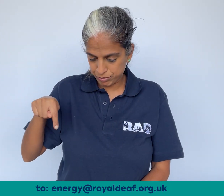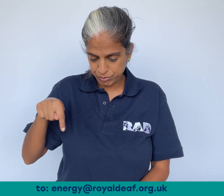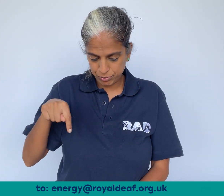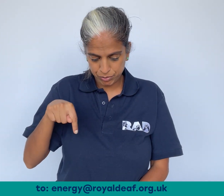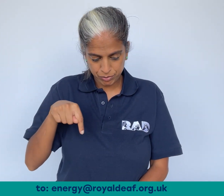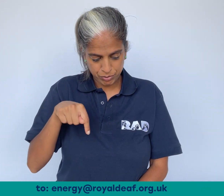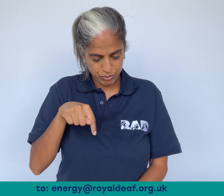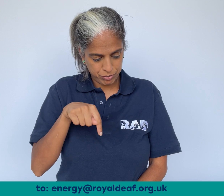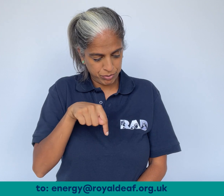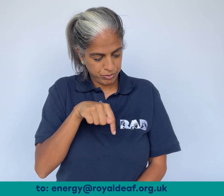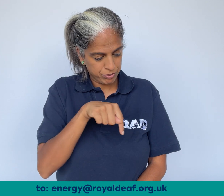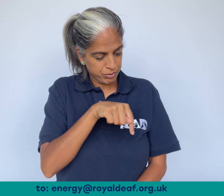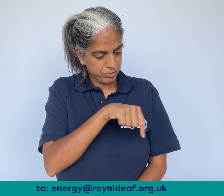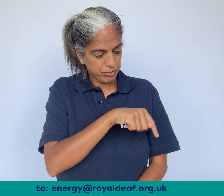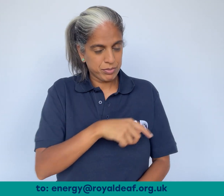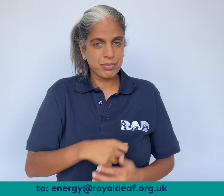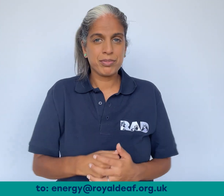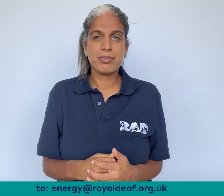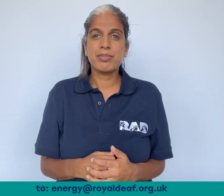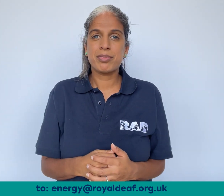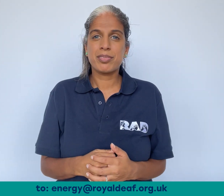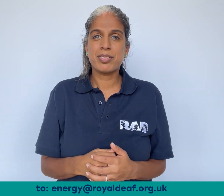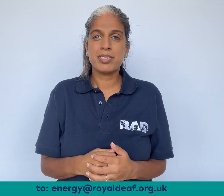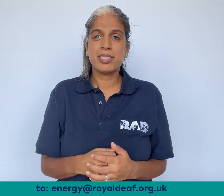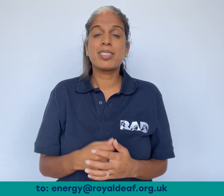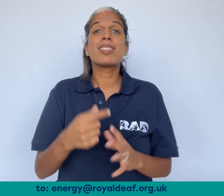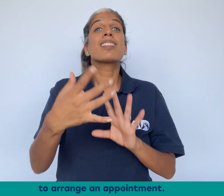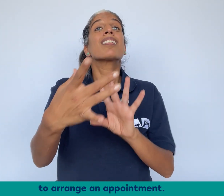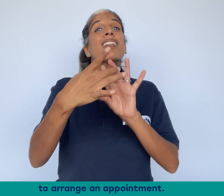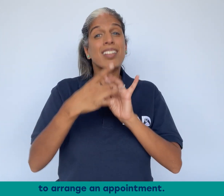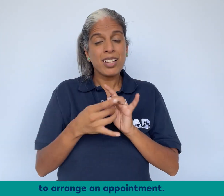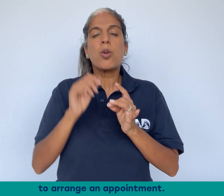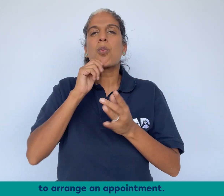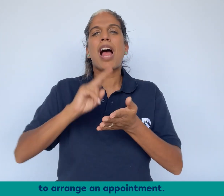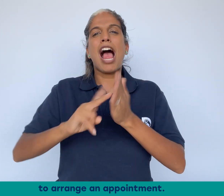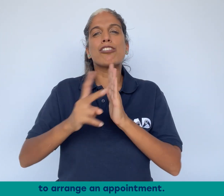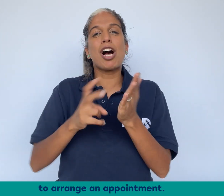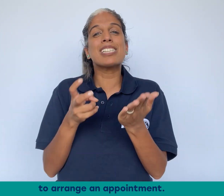energy@royaldef.org.uk to arrange an appointment.